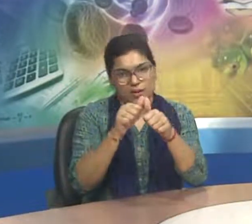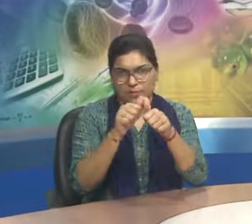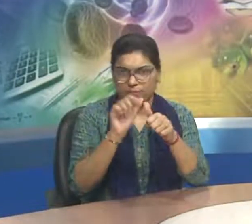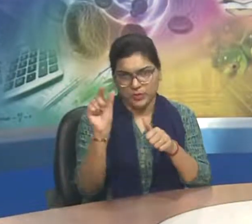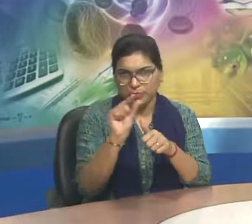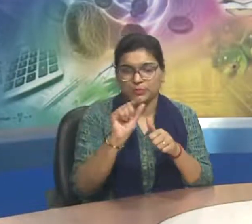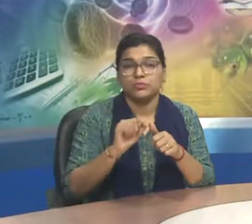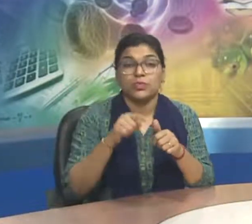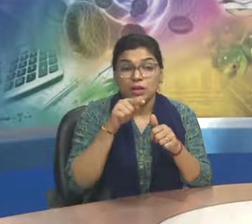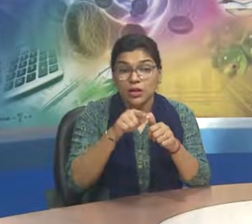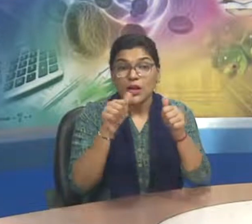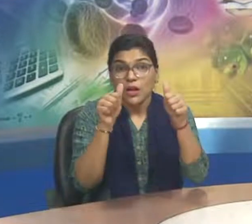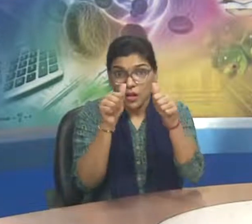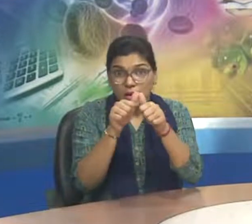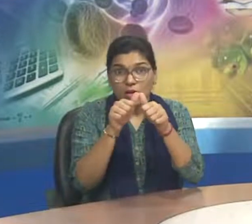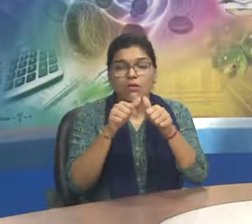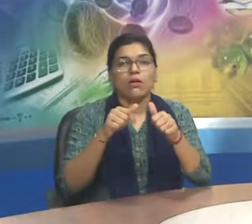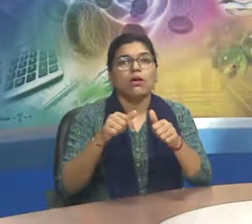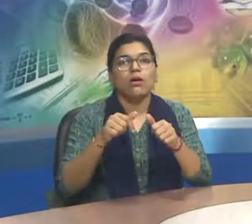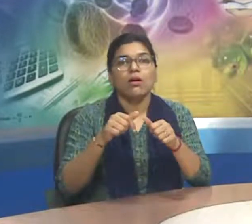the word aluminium